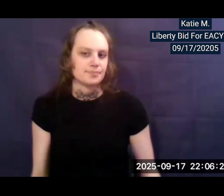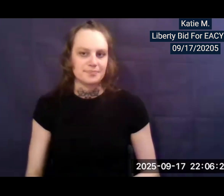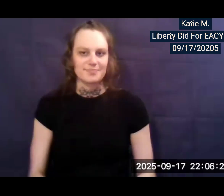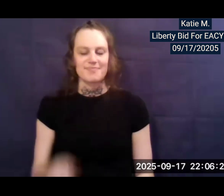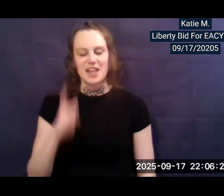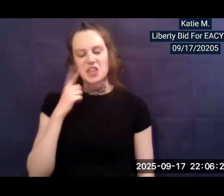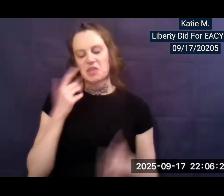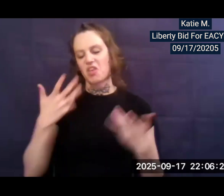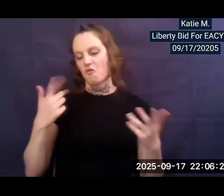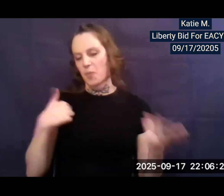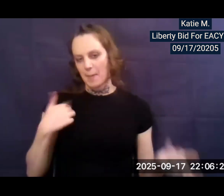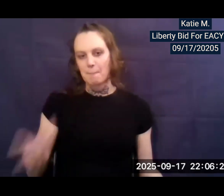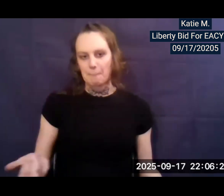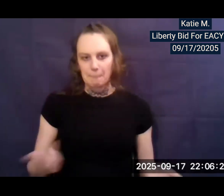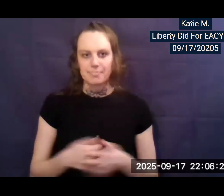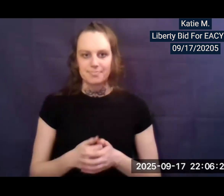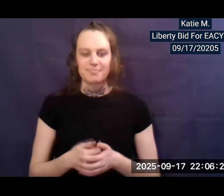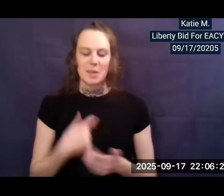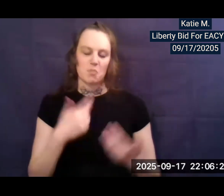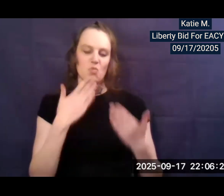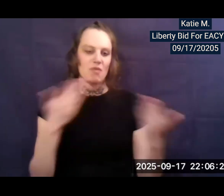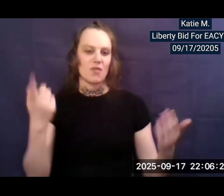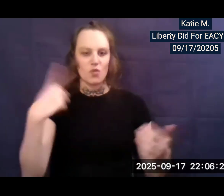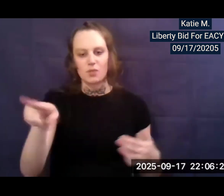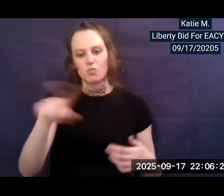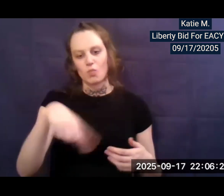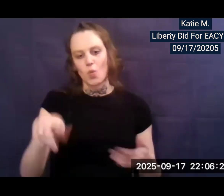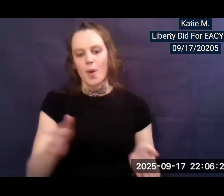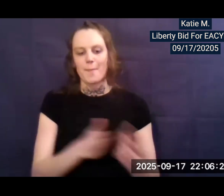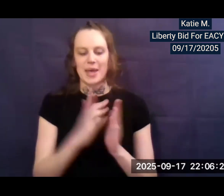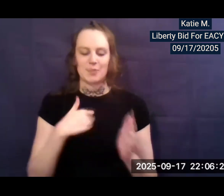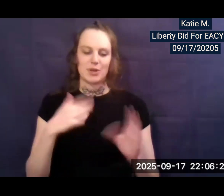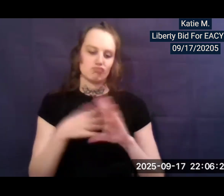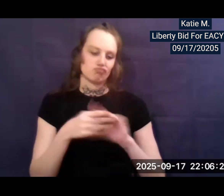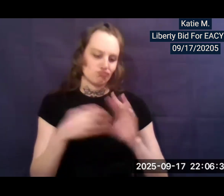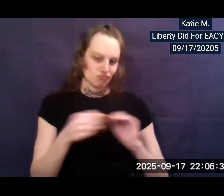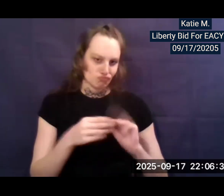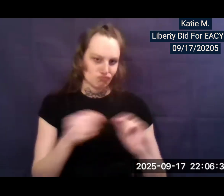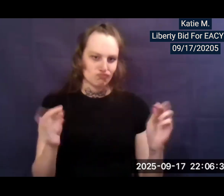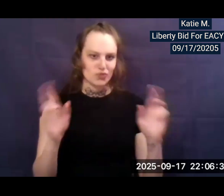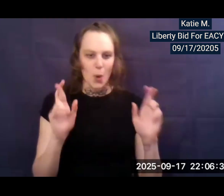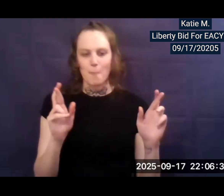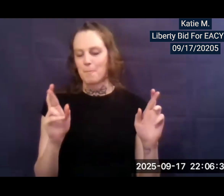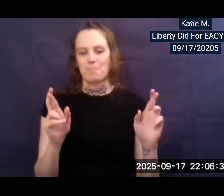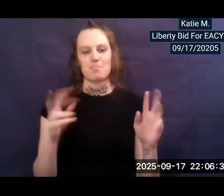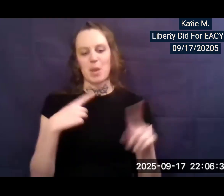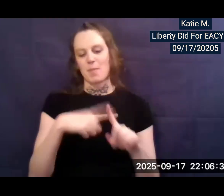have. I'm very grateful for you guys asking me to speak, and I hope someone got something out of that. So yeah, that's it.